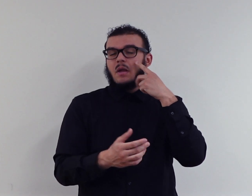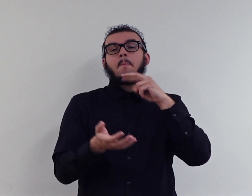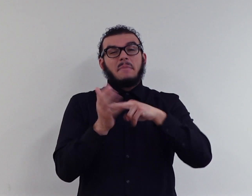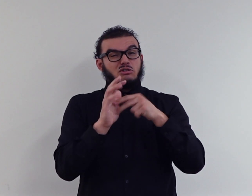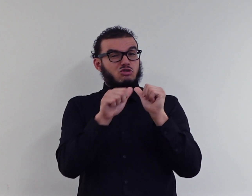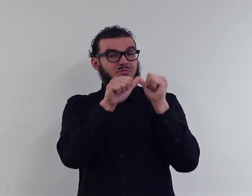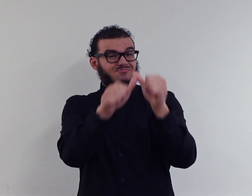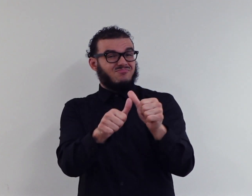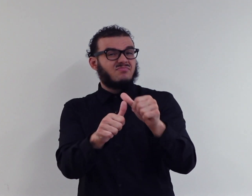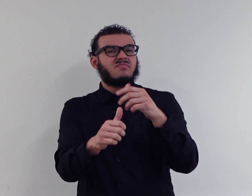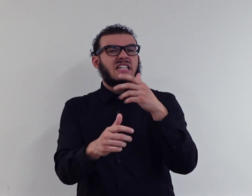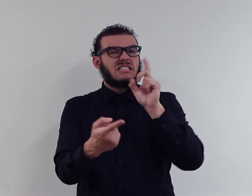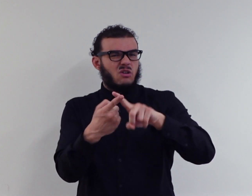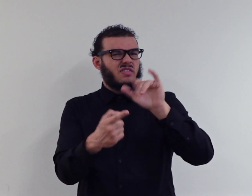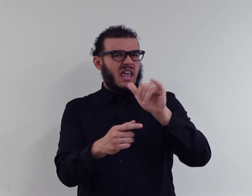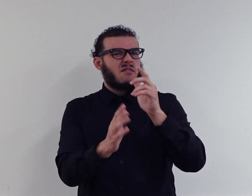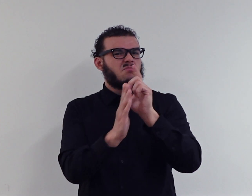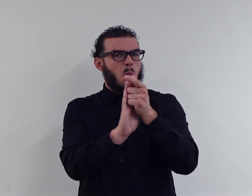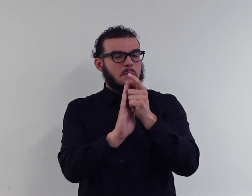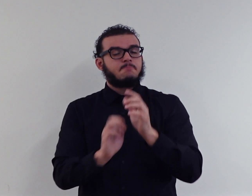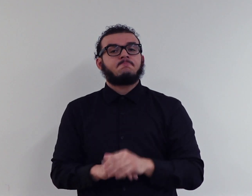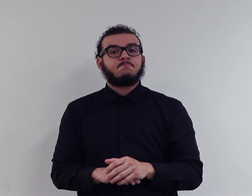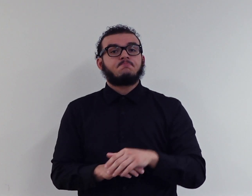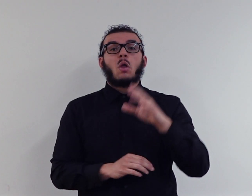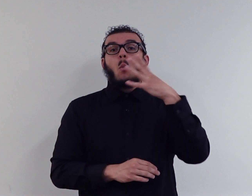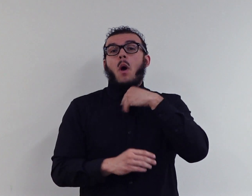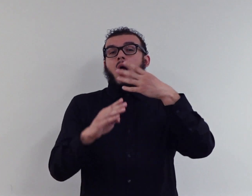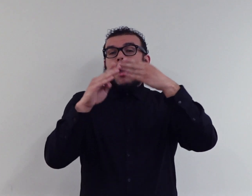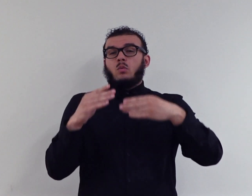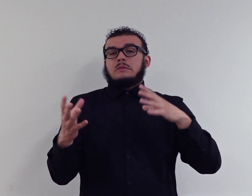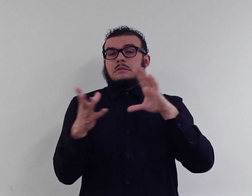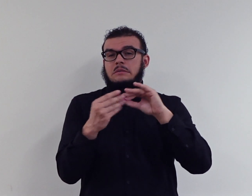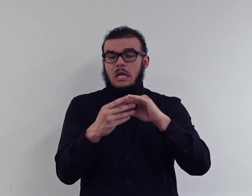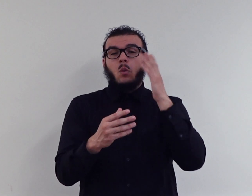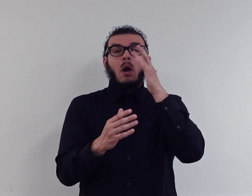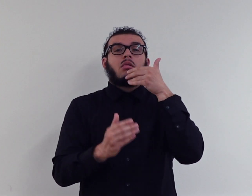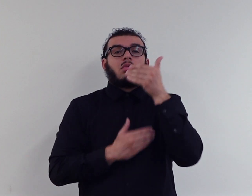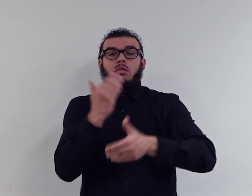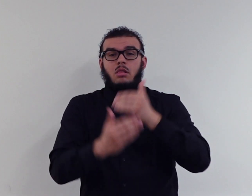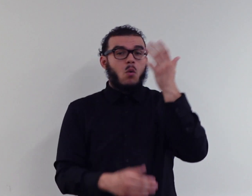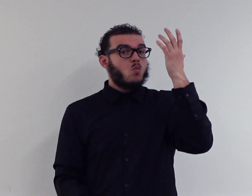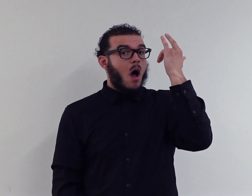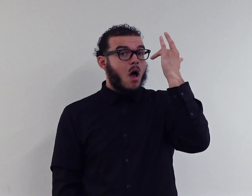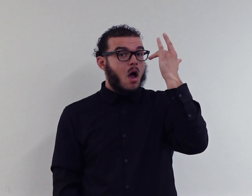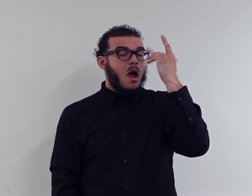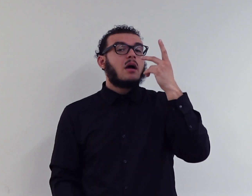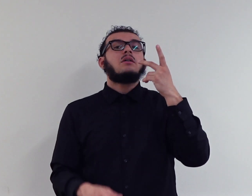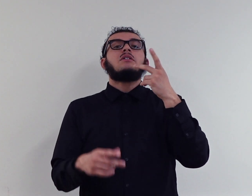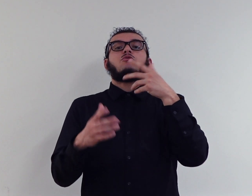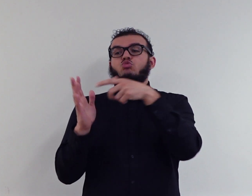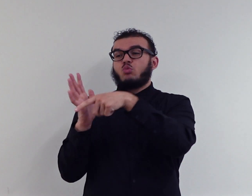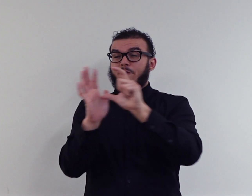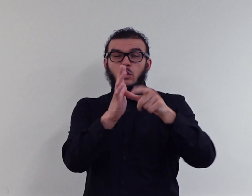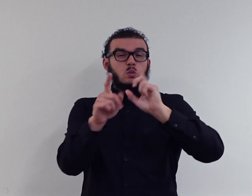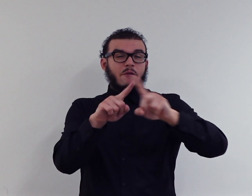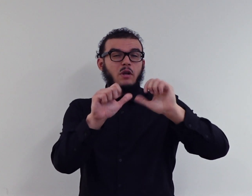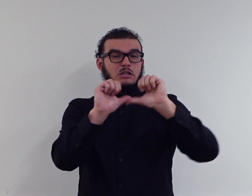then. The White House said that they are doing this because they want to review agency programs